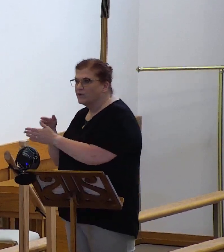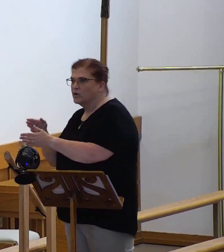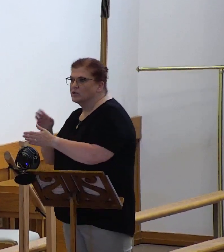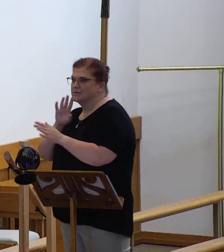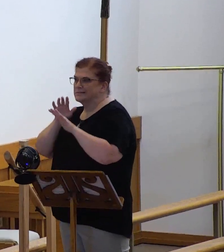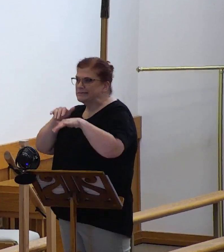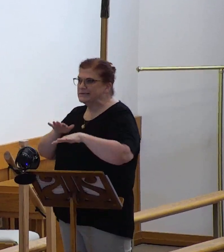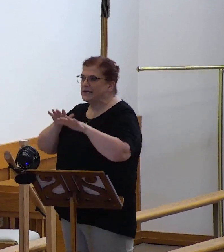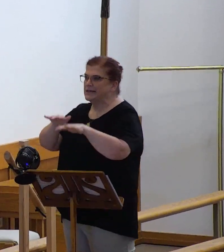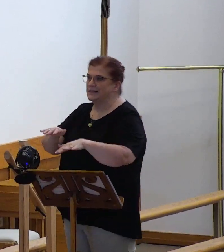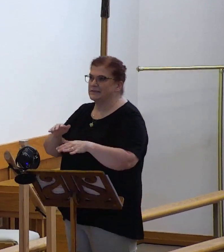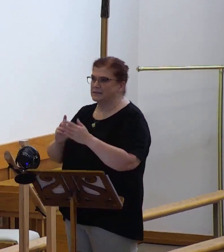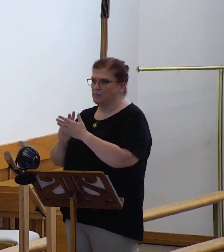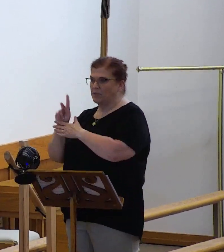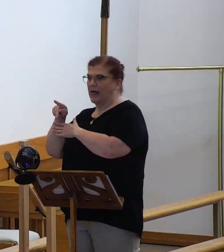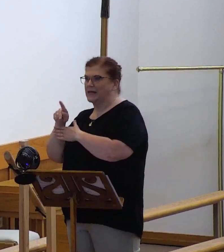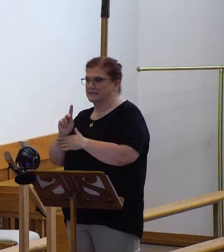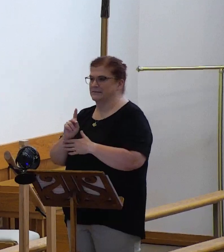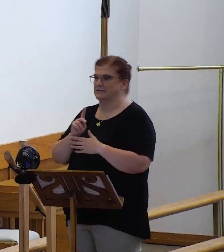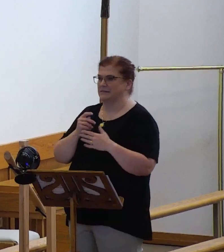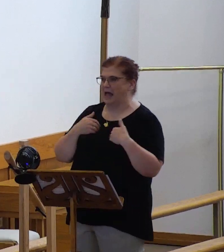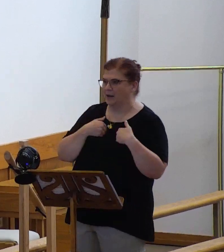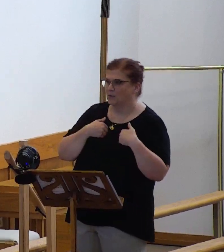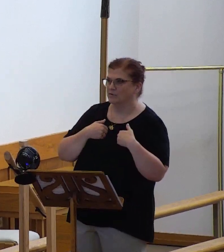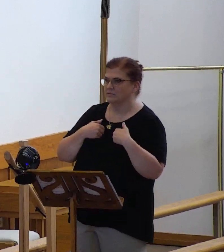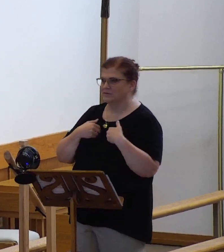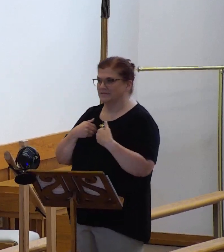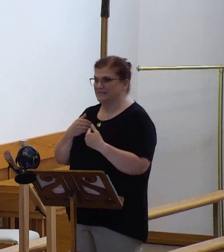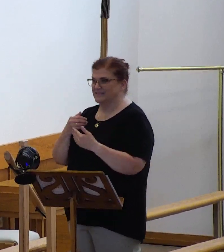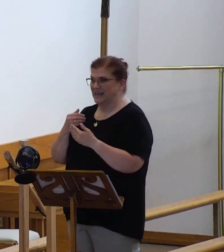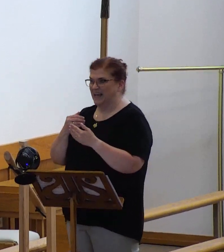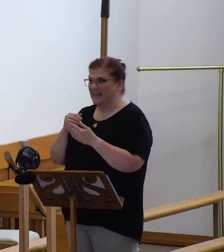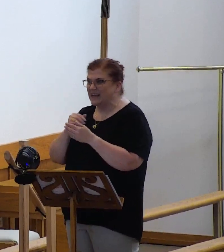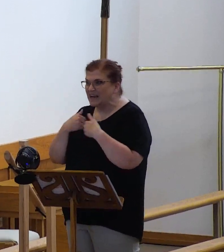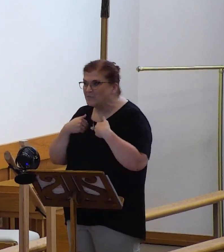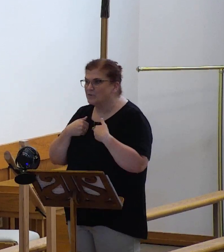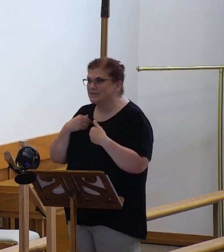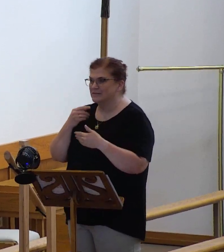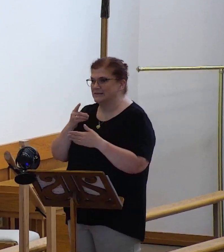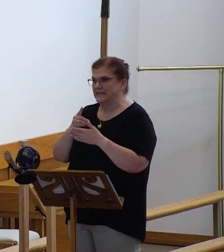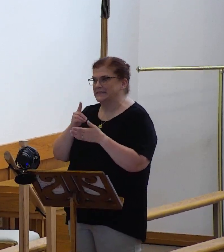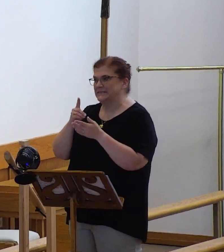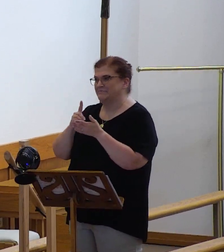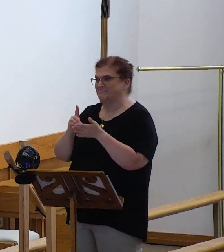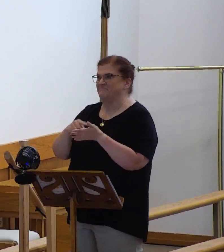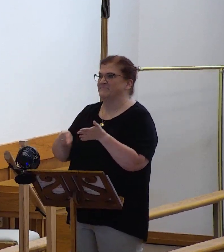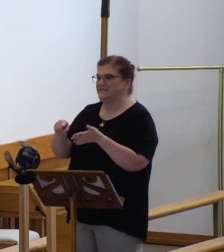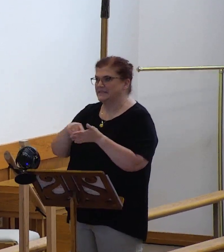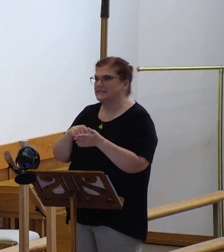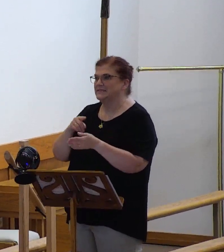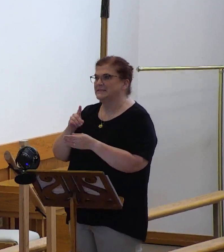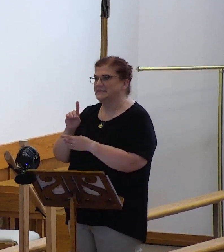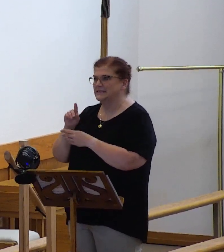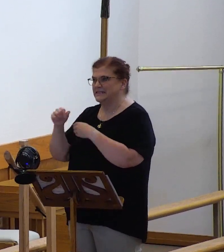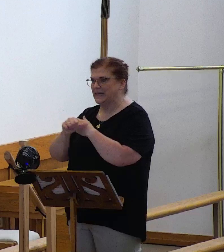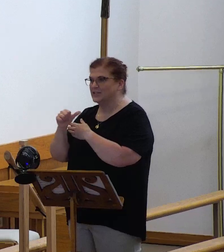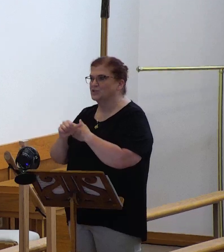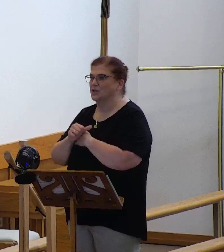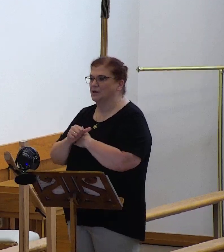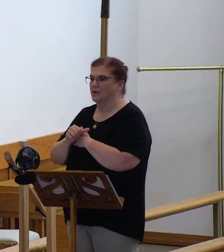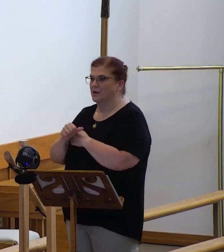seas, plants and animals, and endangered species. Prosper the work